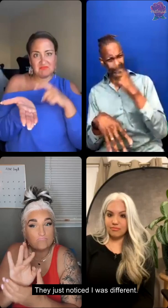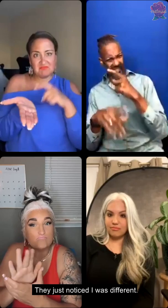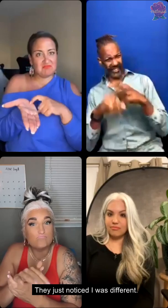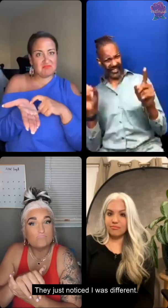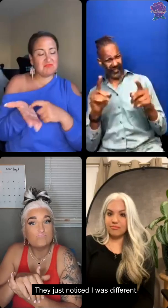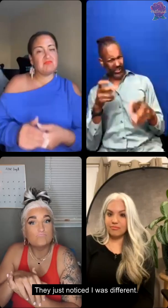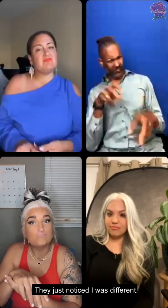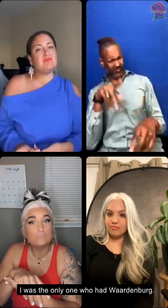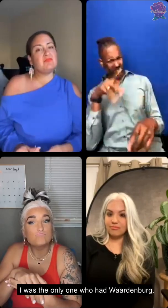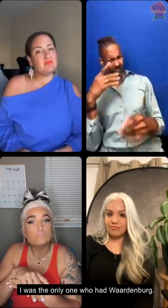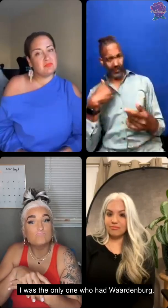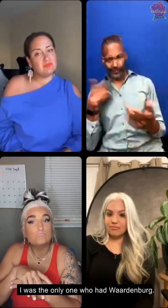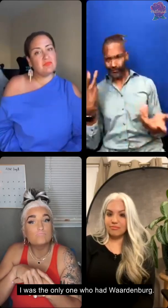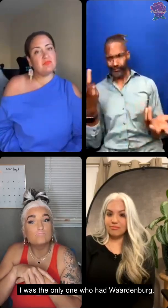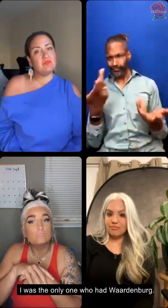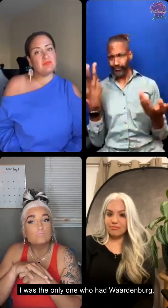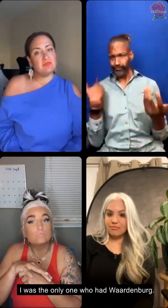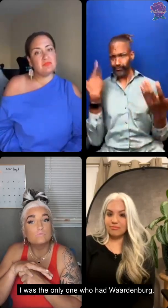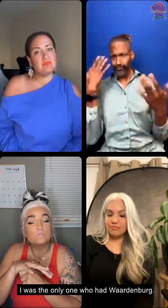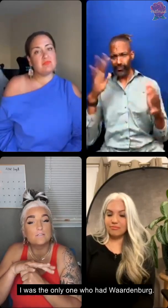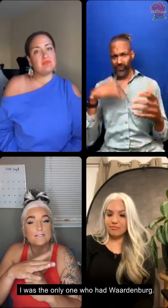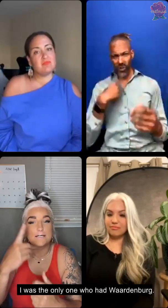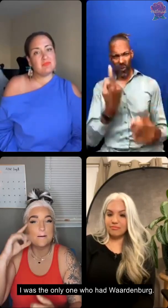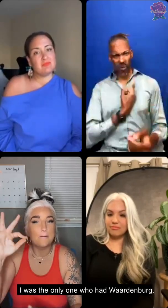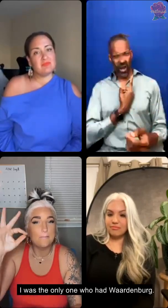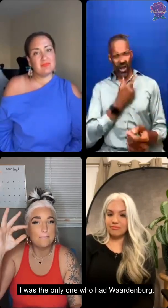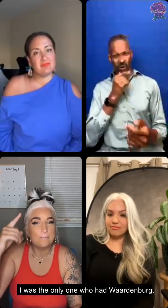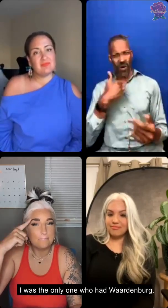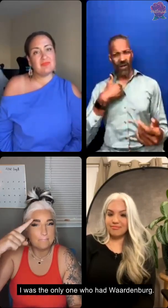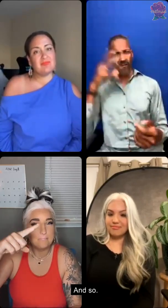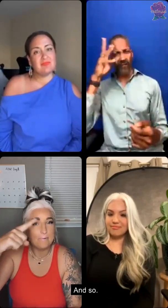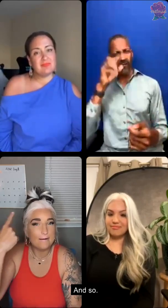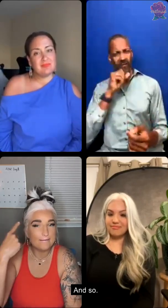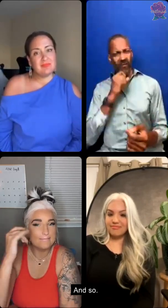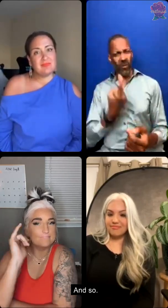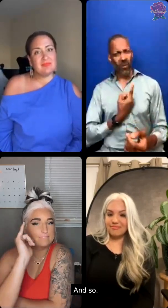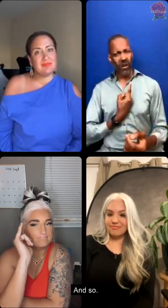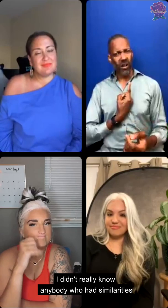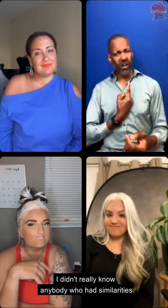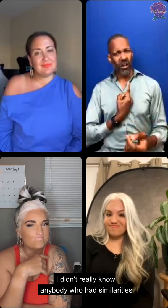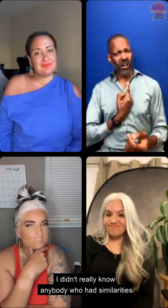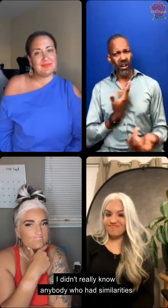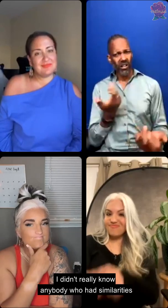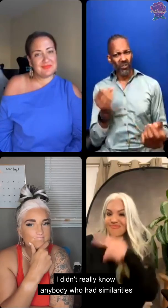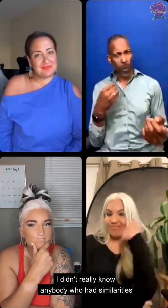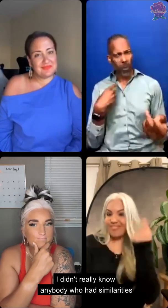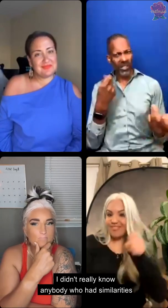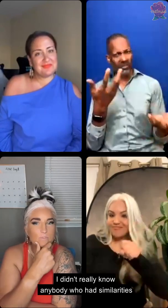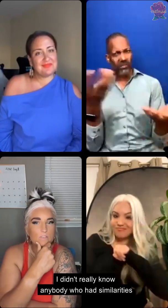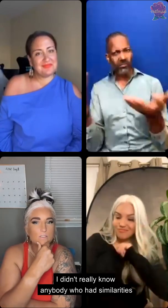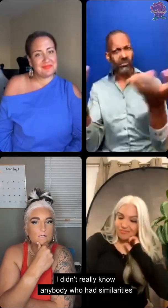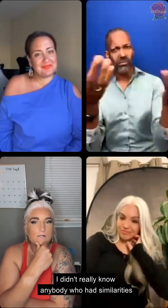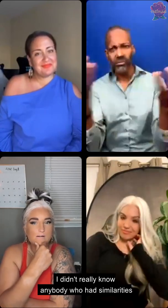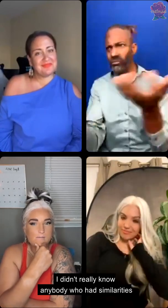yeah, they just noticed I was different. I was the only one who had Wardenbergs. And